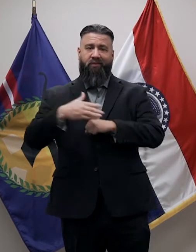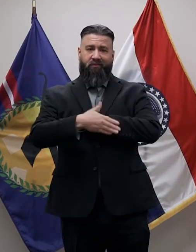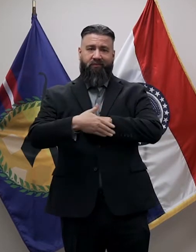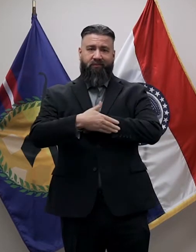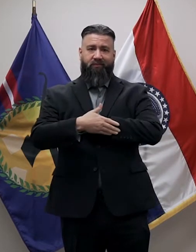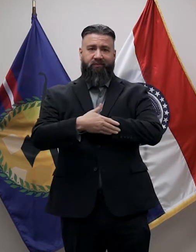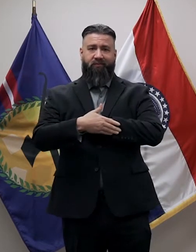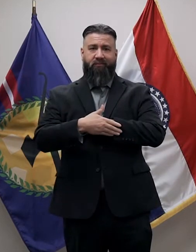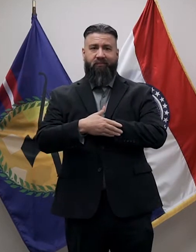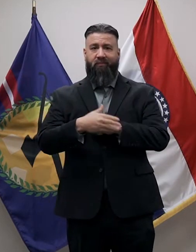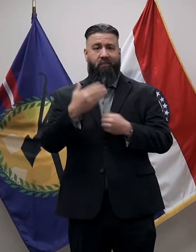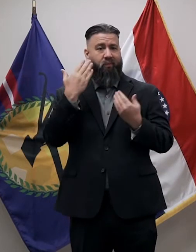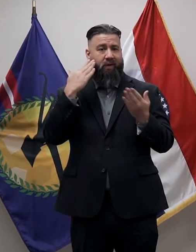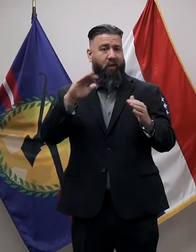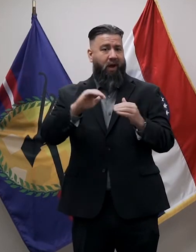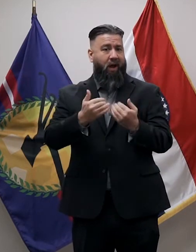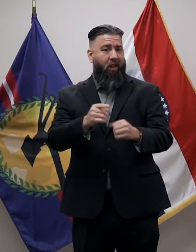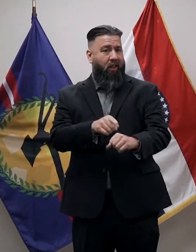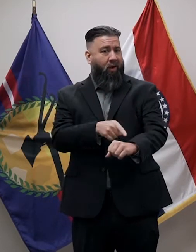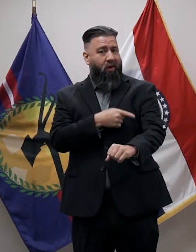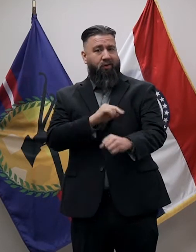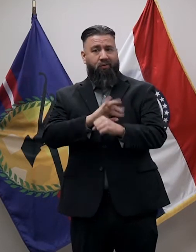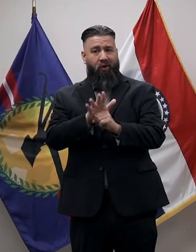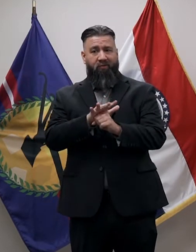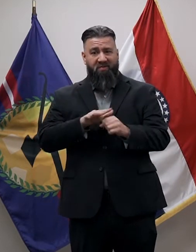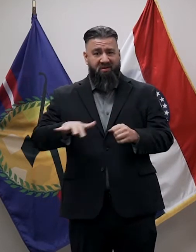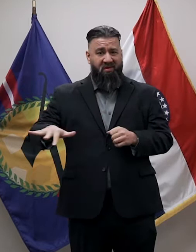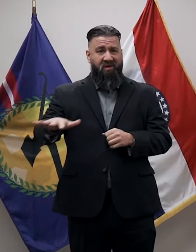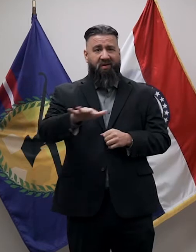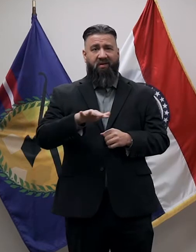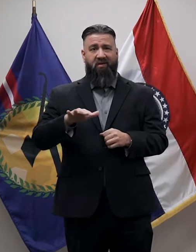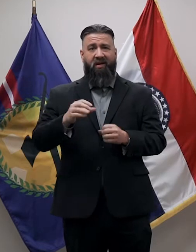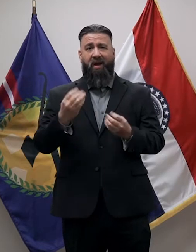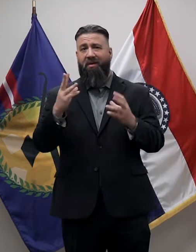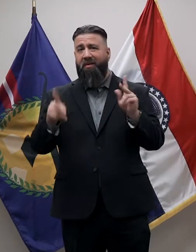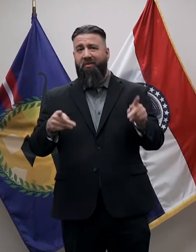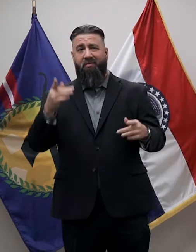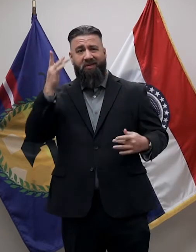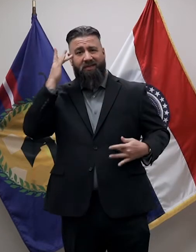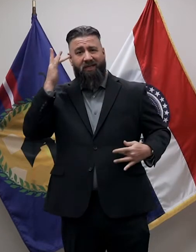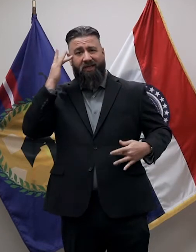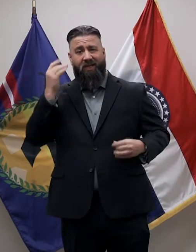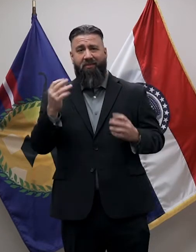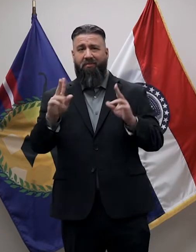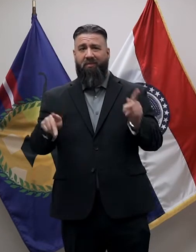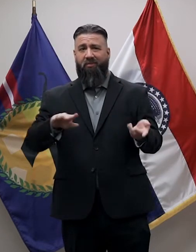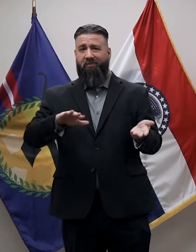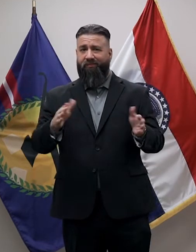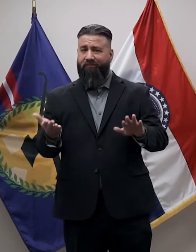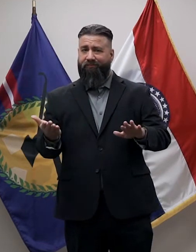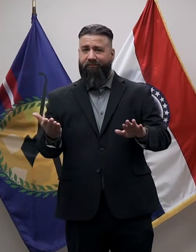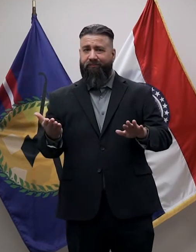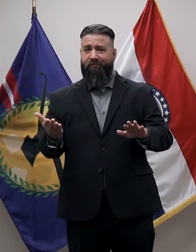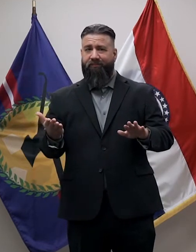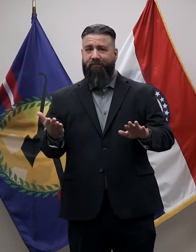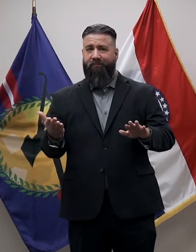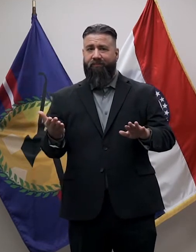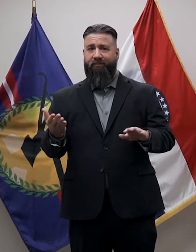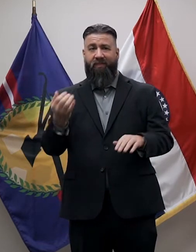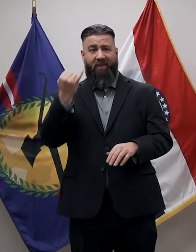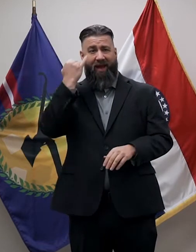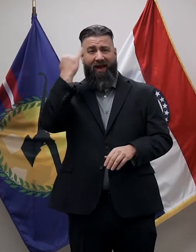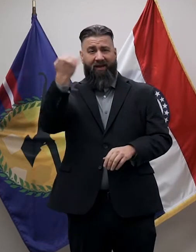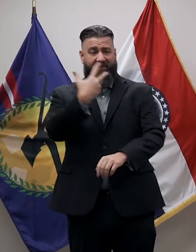We had no way of knowing how long it would last, how many people would become sick, or how many people would die. The idea